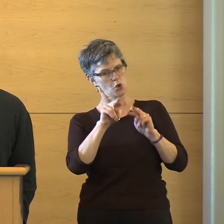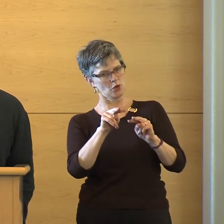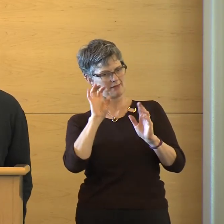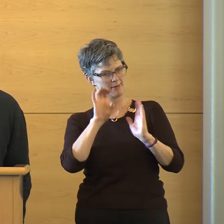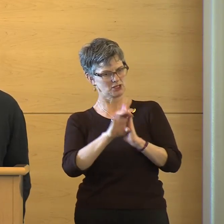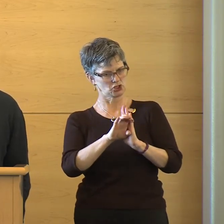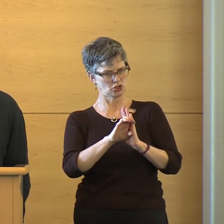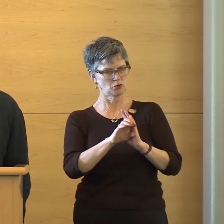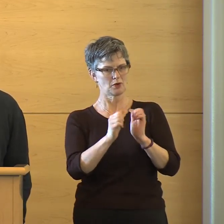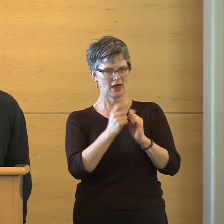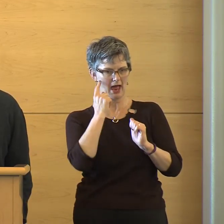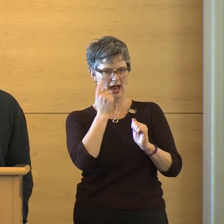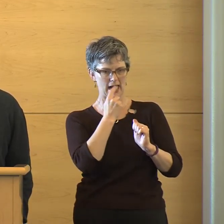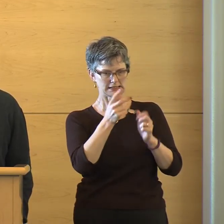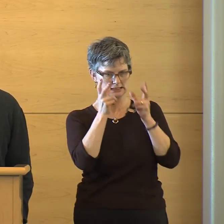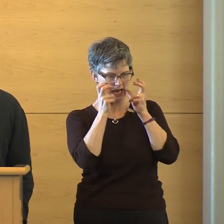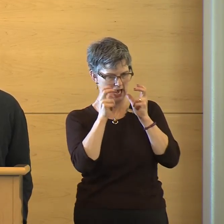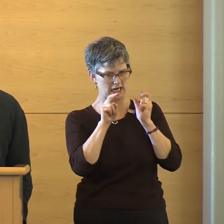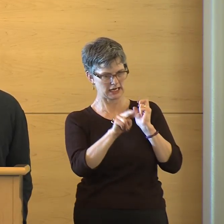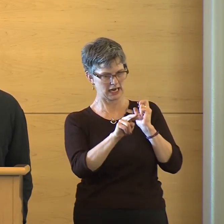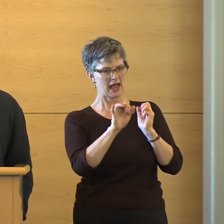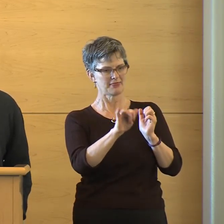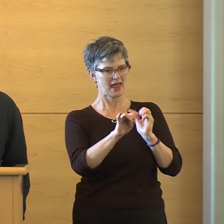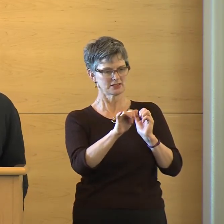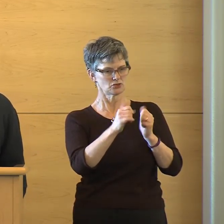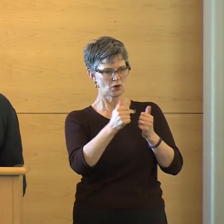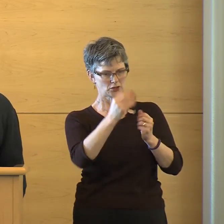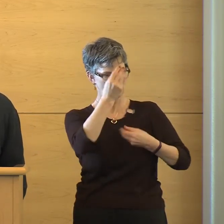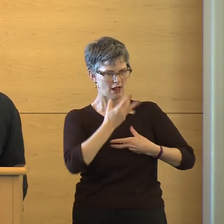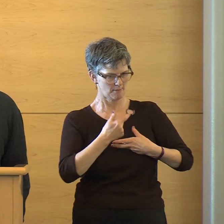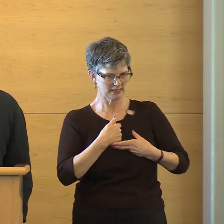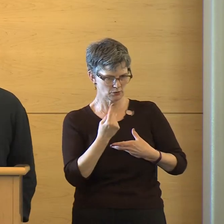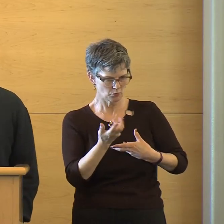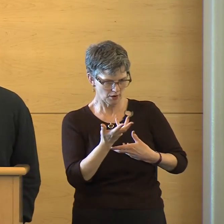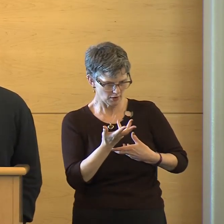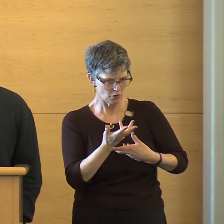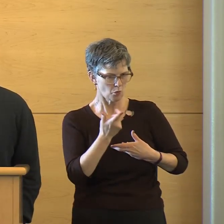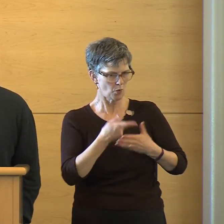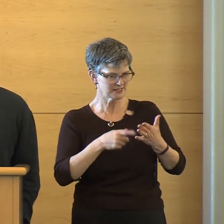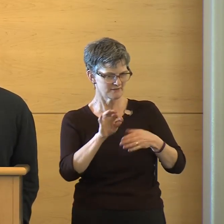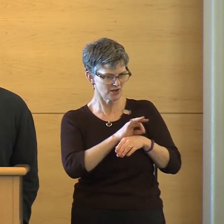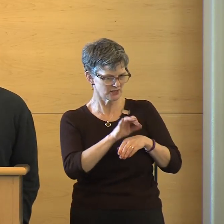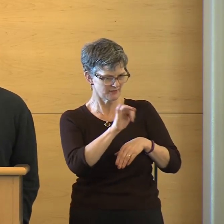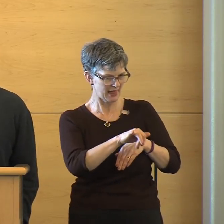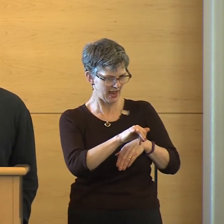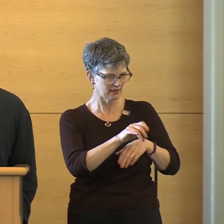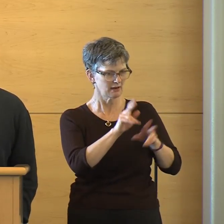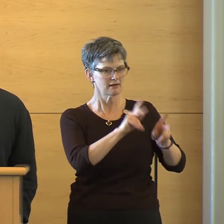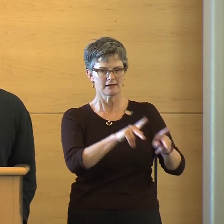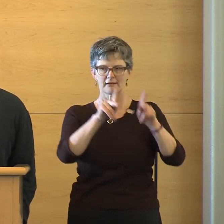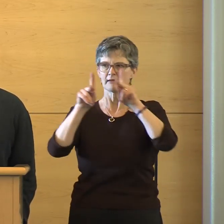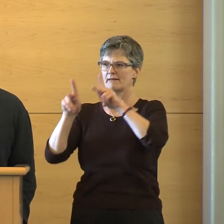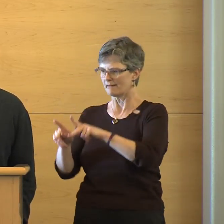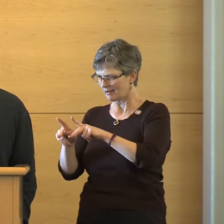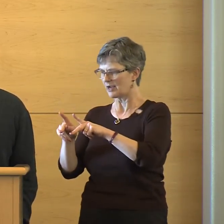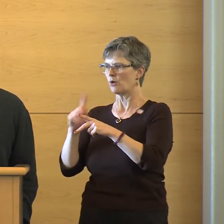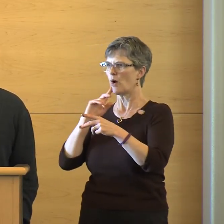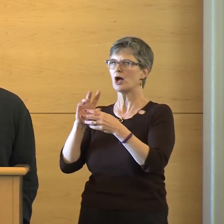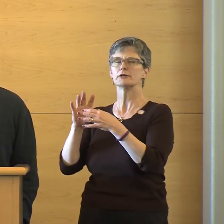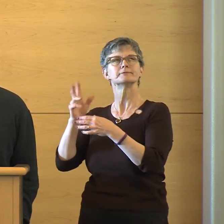to describe the image succinctly and provide equivalent access. So if you think